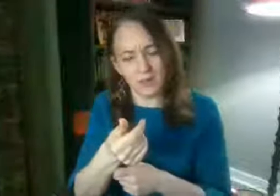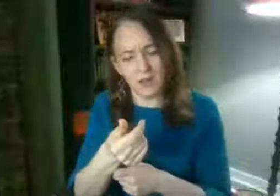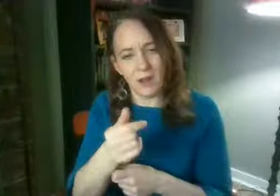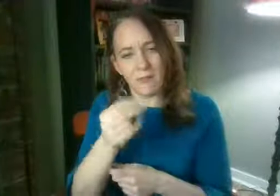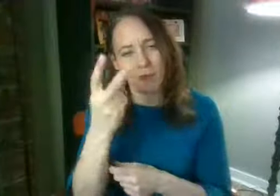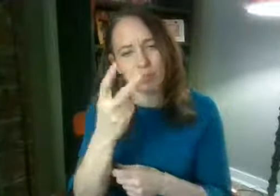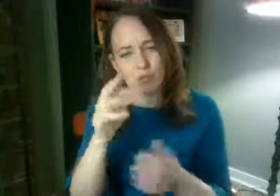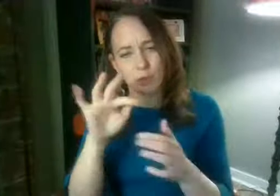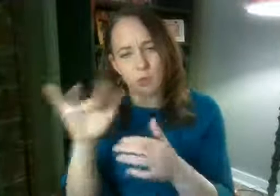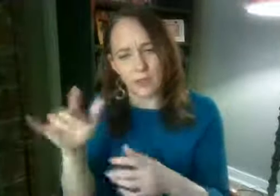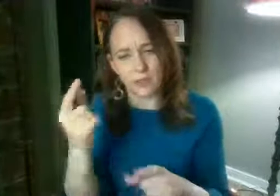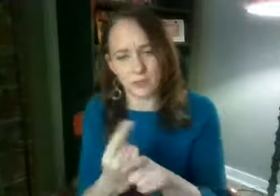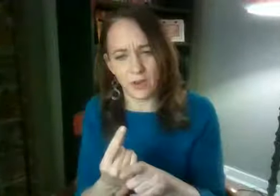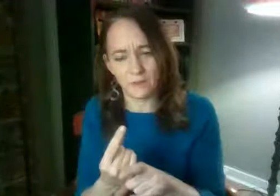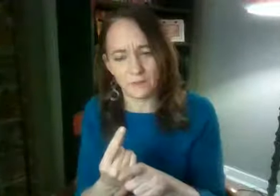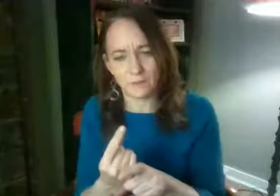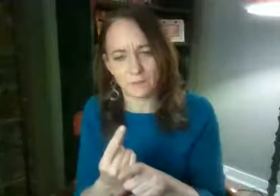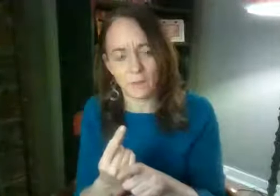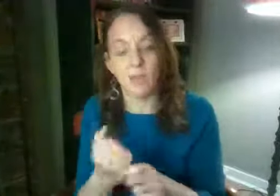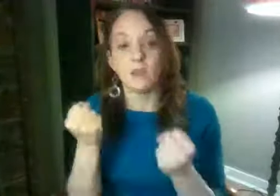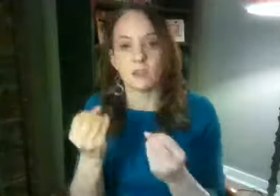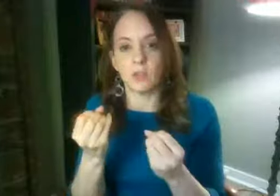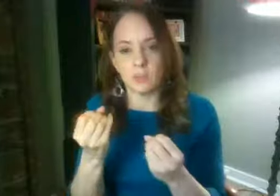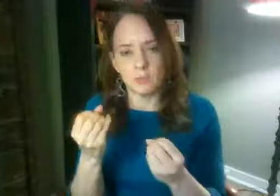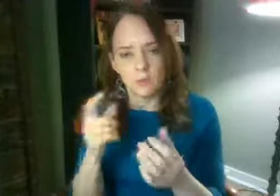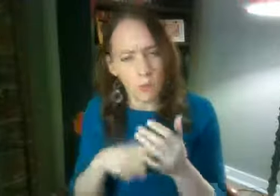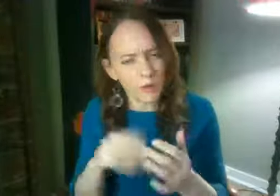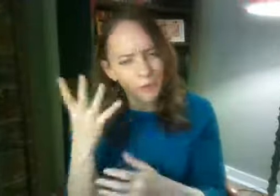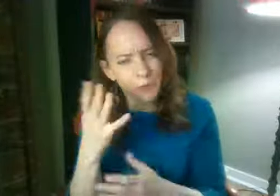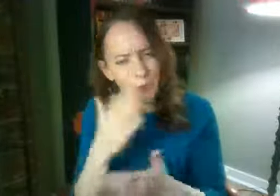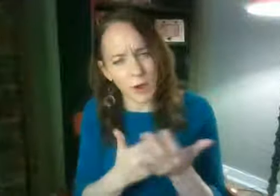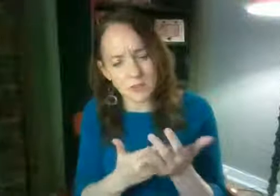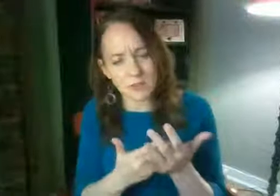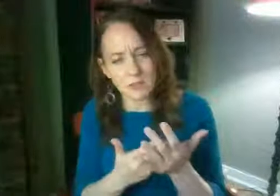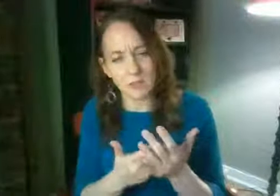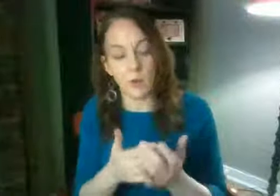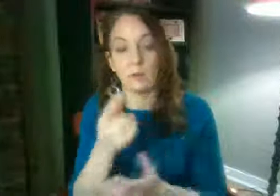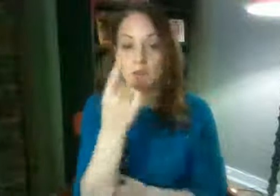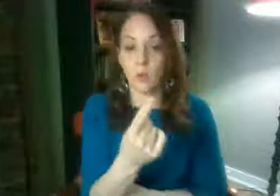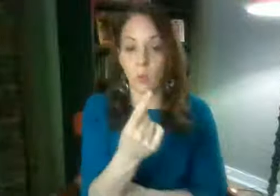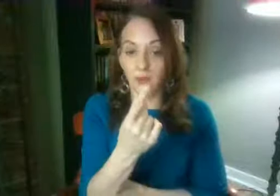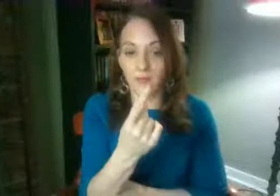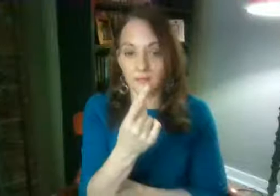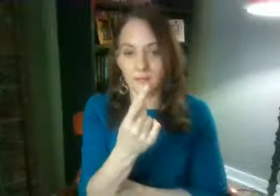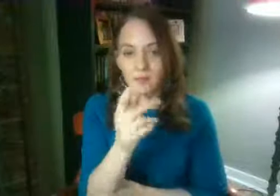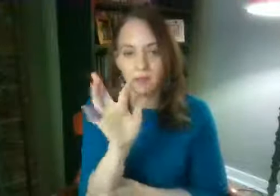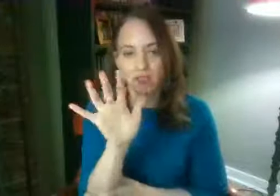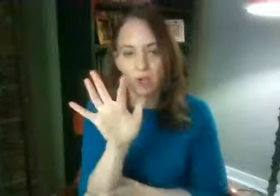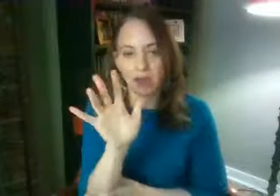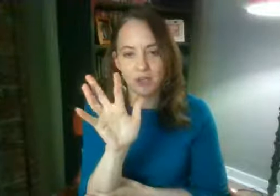order of the first 2 letters, right? So what are the 4 parts? Well, 1 is your hand